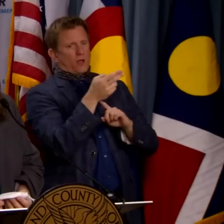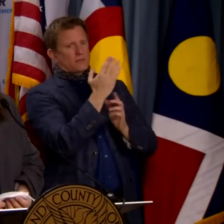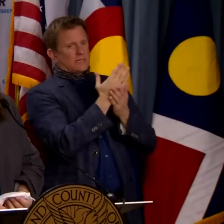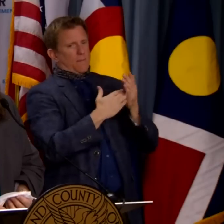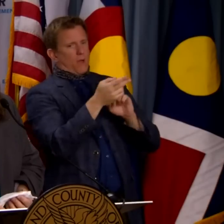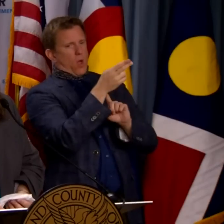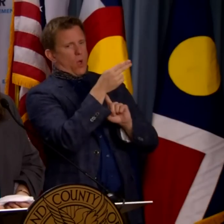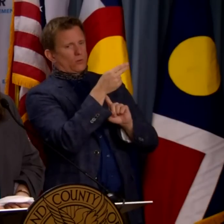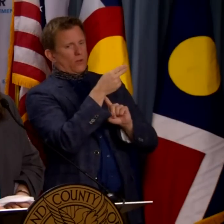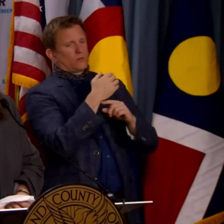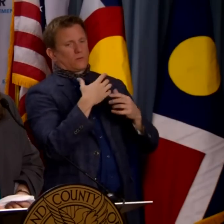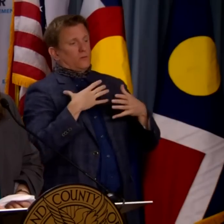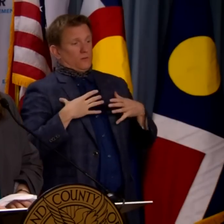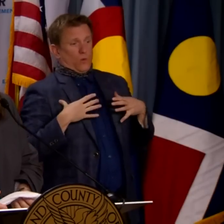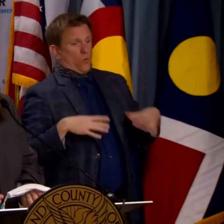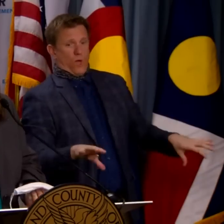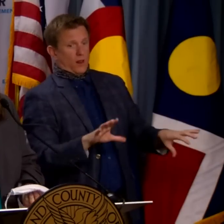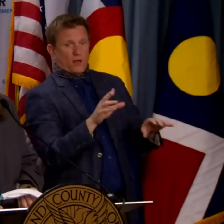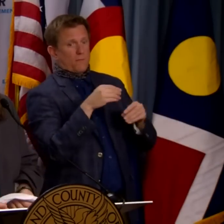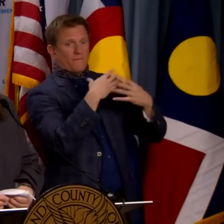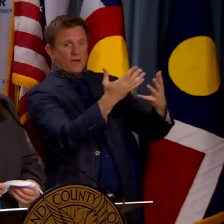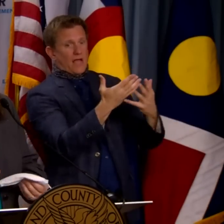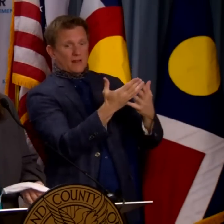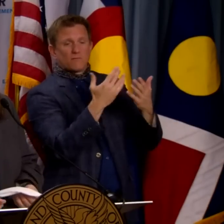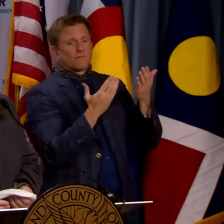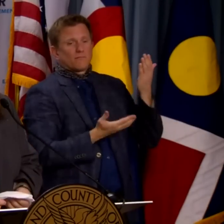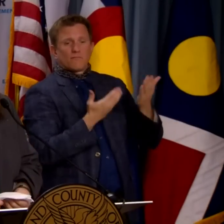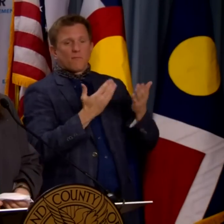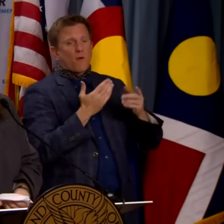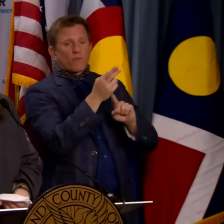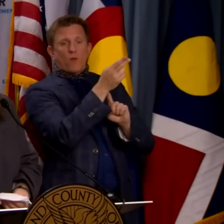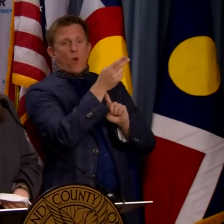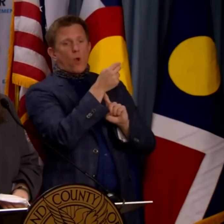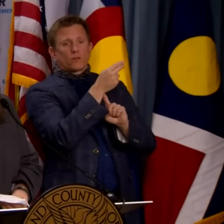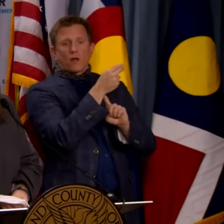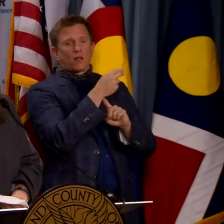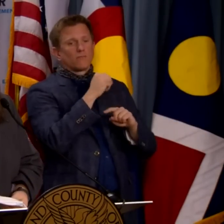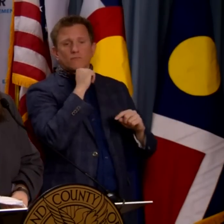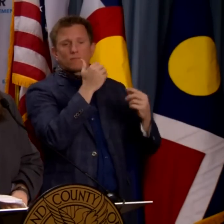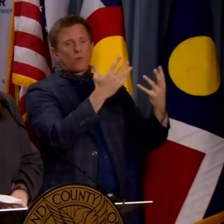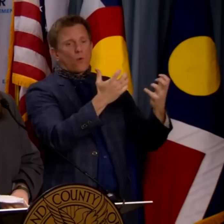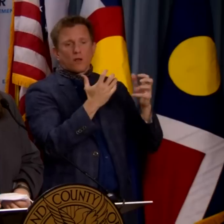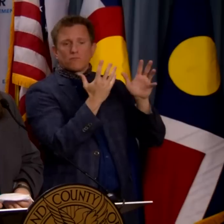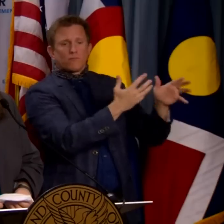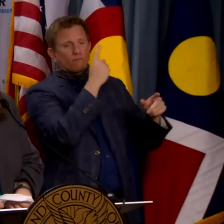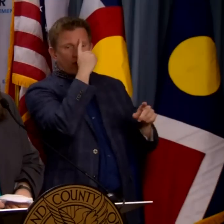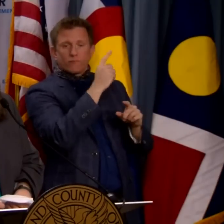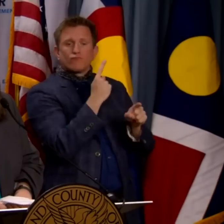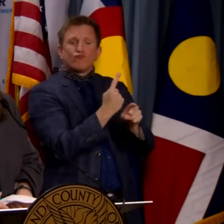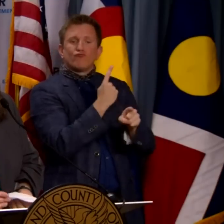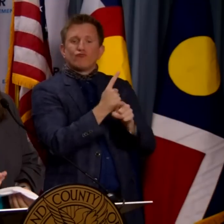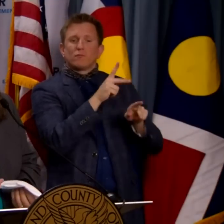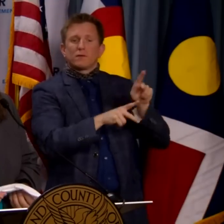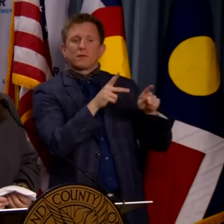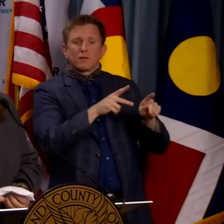If hotels haven't stepped up to agree to enter contract with you, have they refused to, or they just haven't stepped